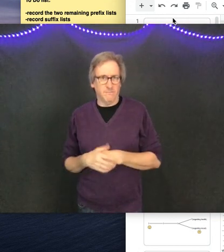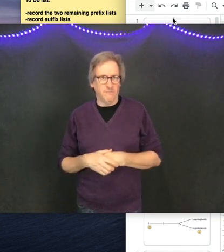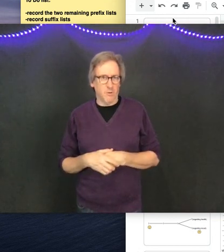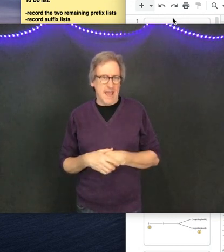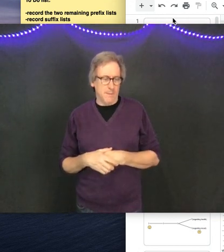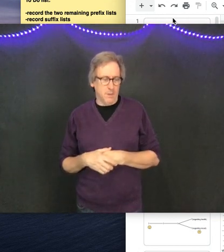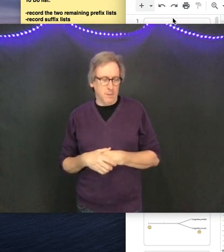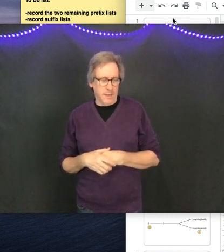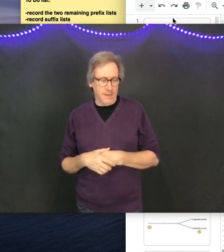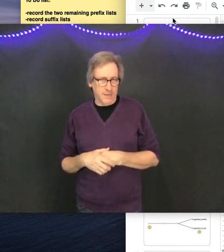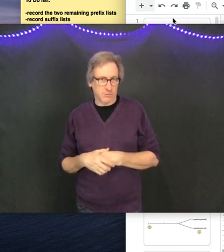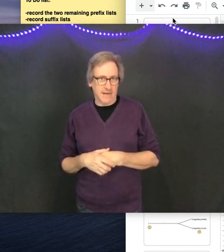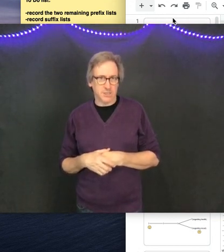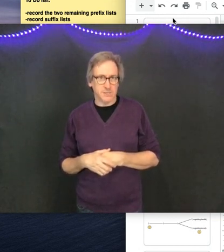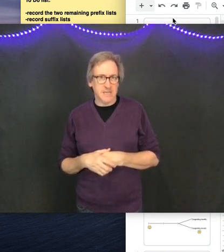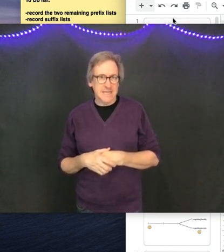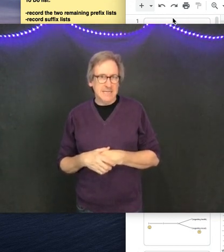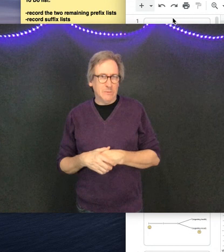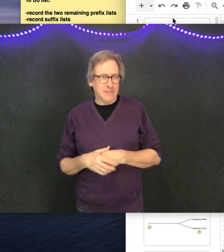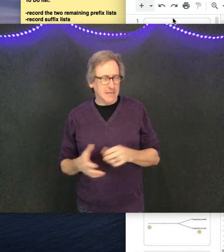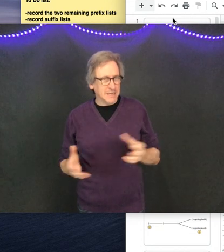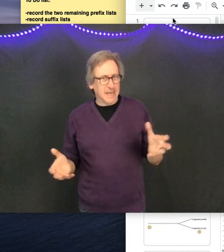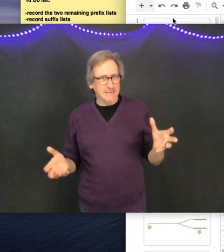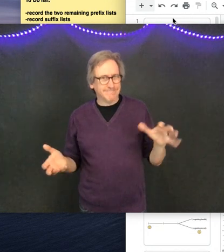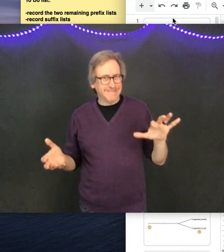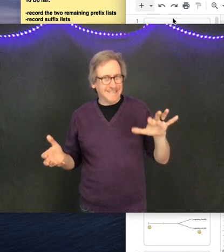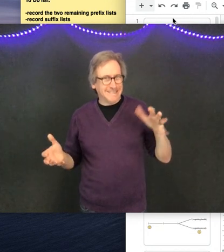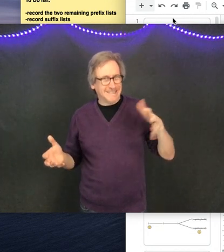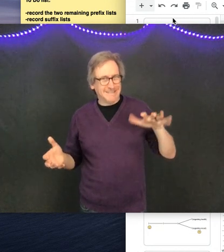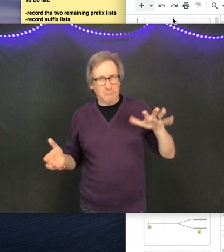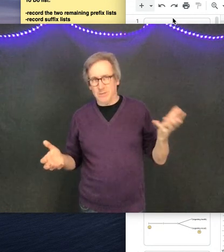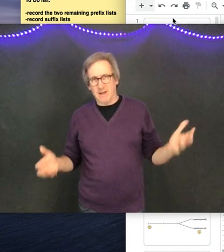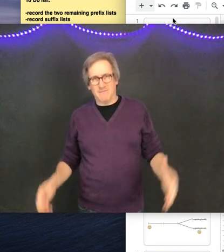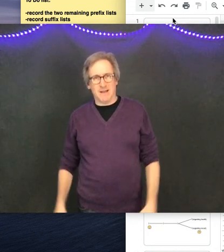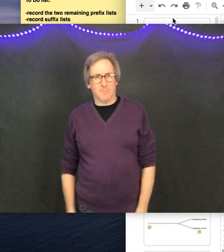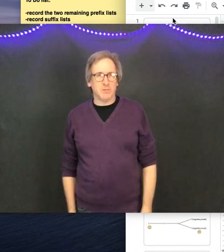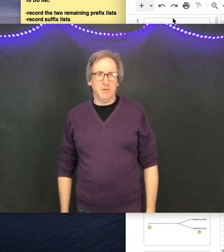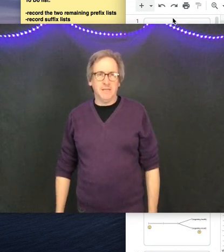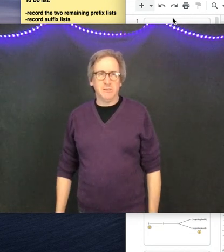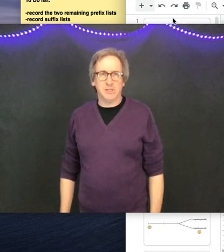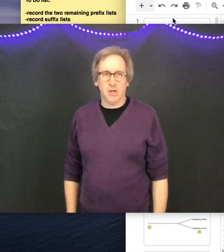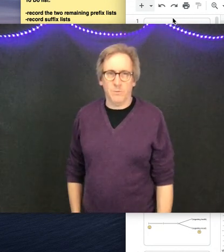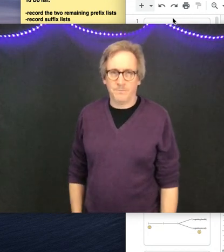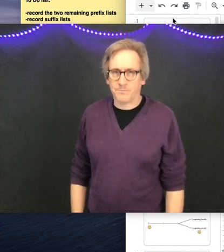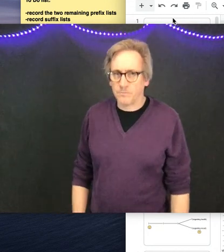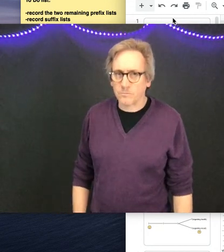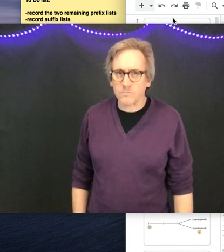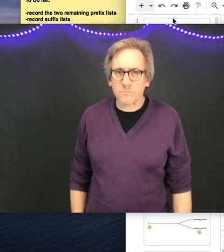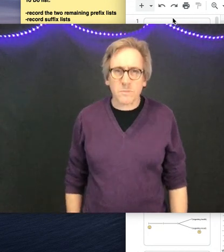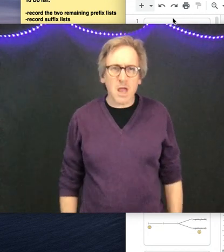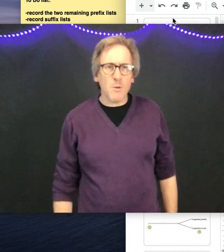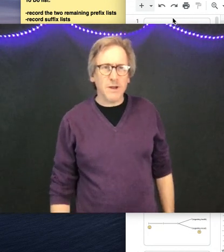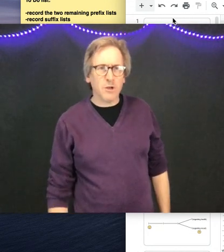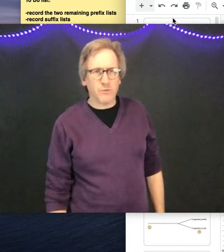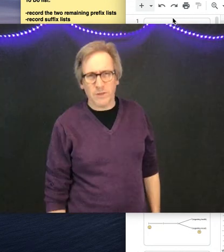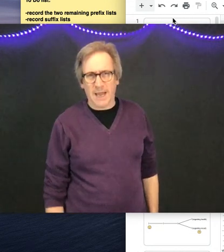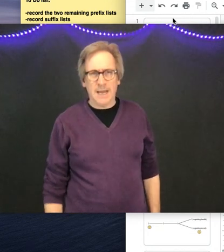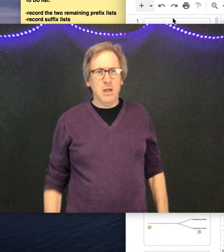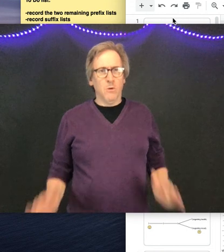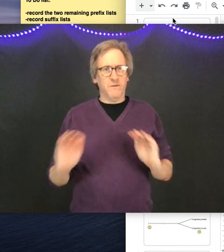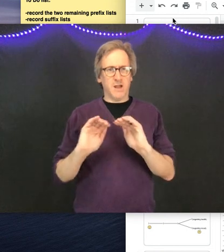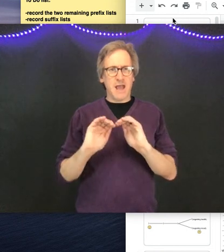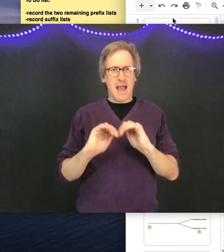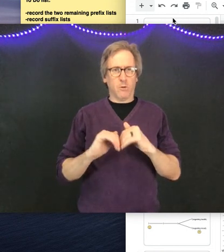of vocab and interactions. With the online, we don't have that opportunity, so I want to go through